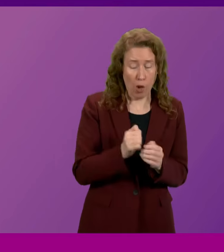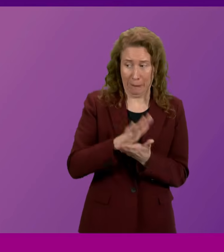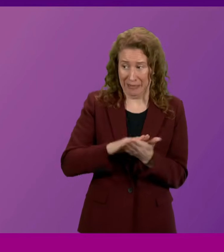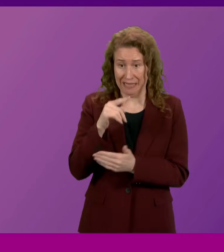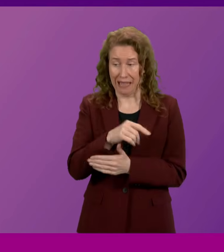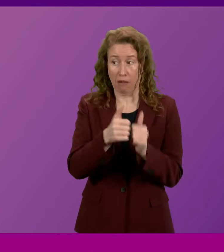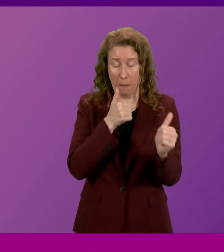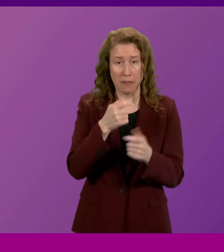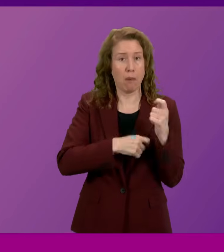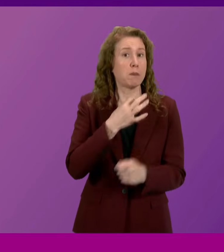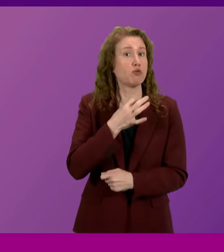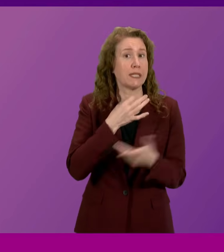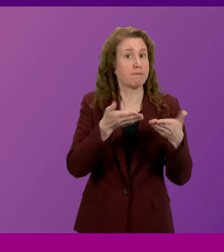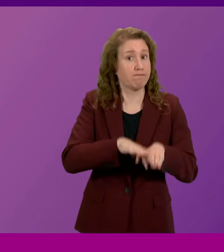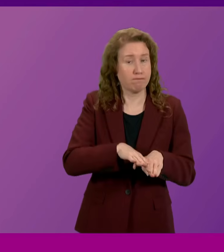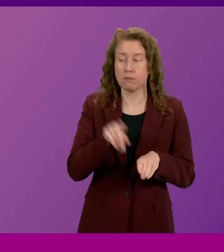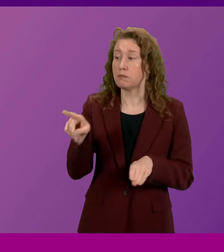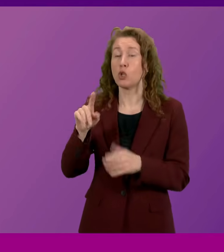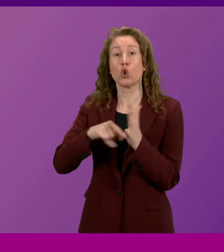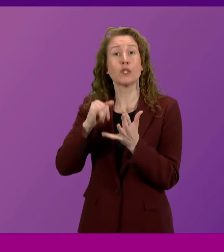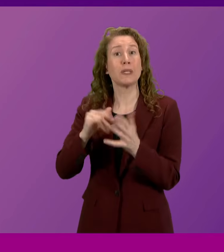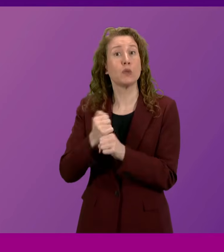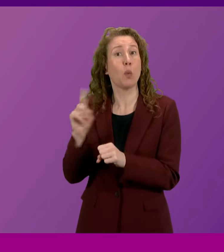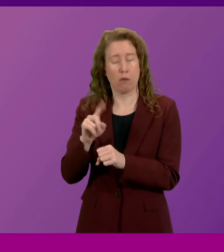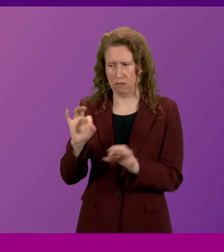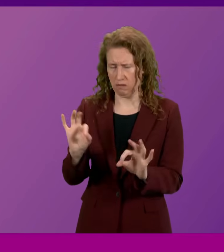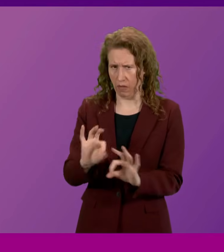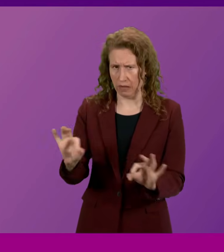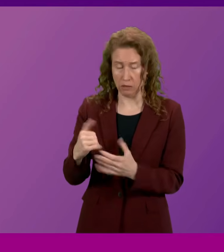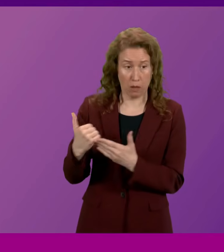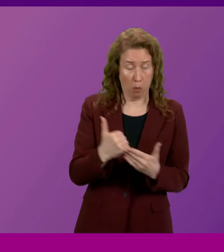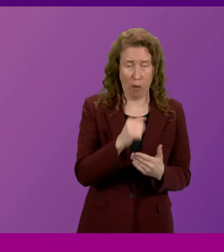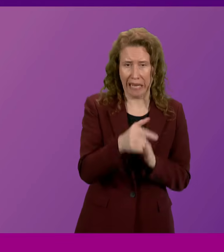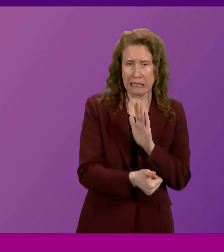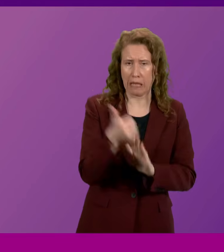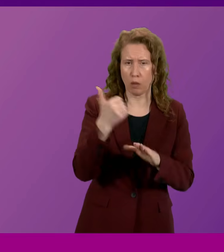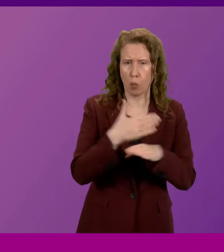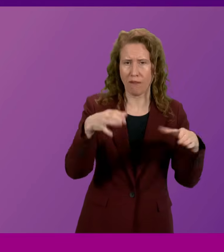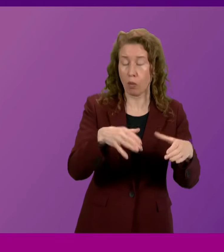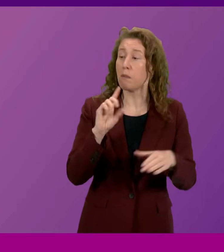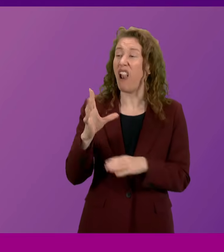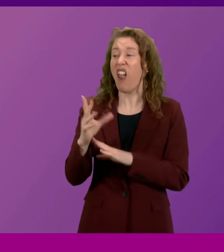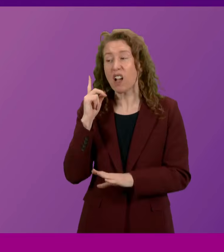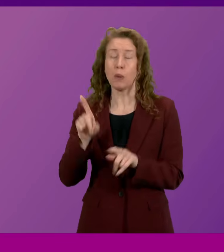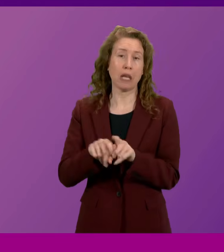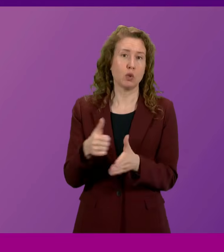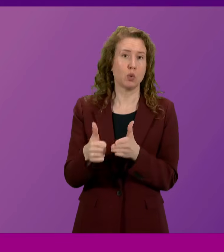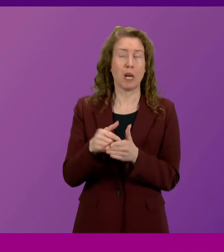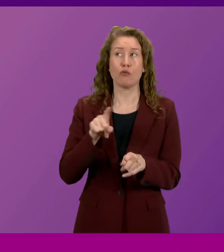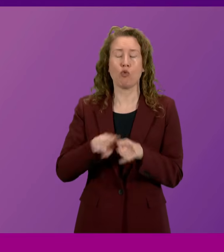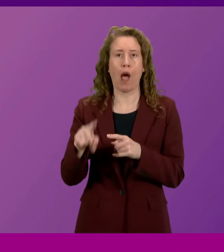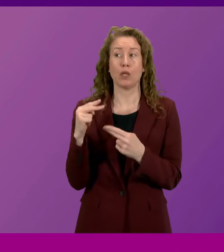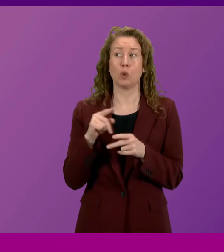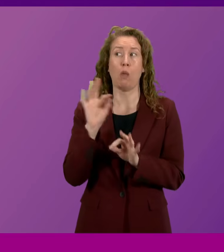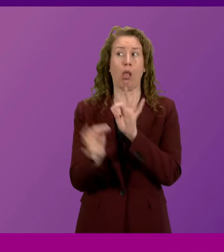company and jobs at risk. He did nothing for the skilled workforce. But last week, as usual, he tried to find someone